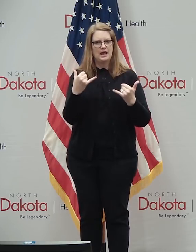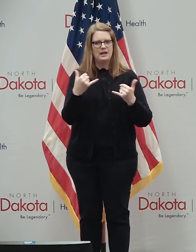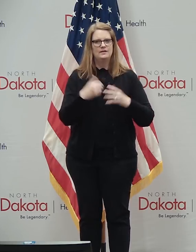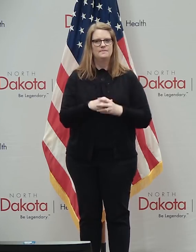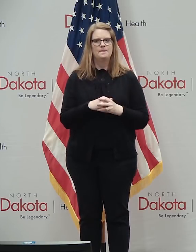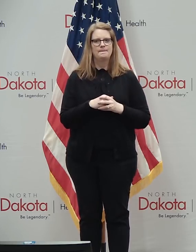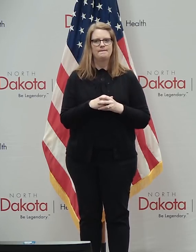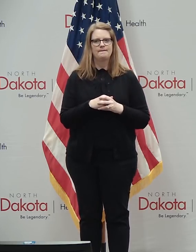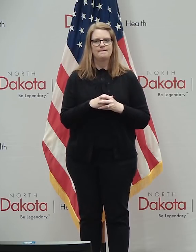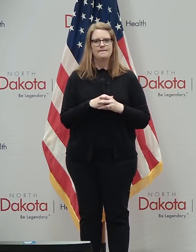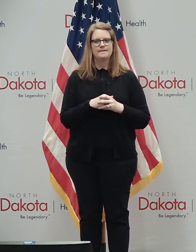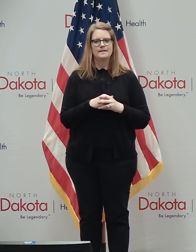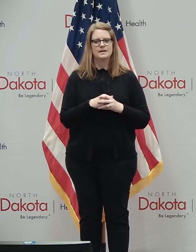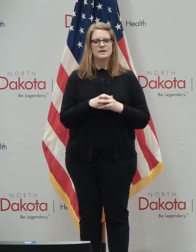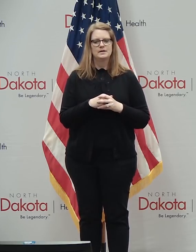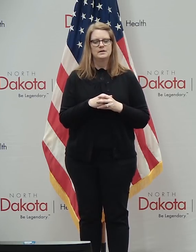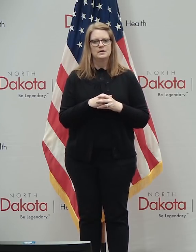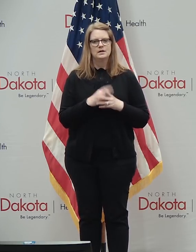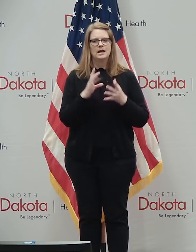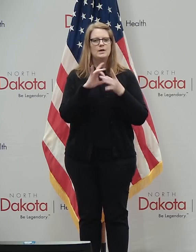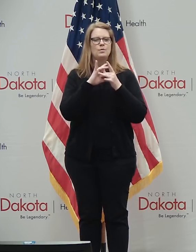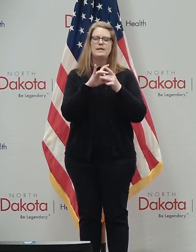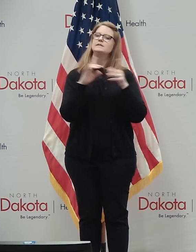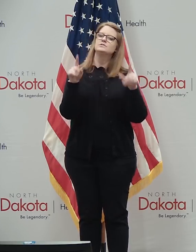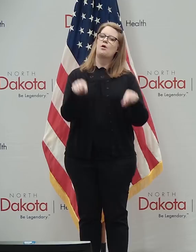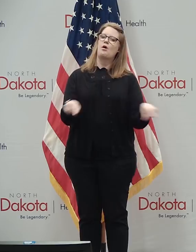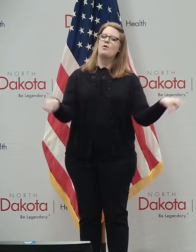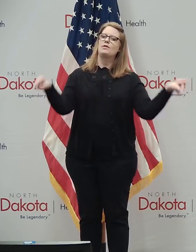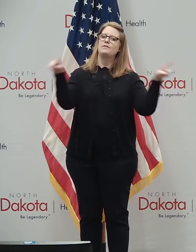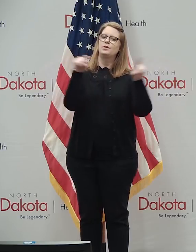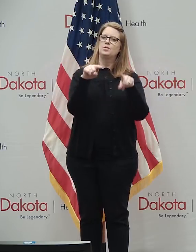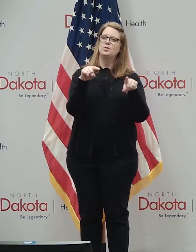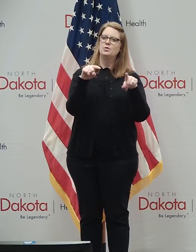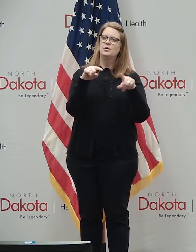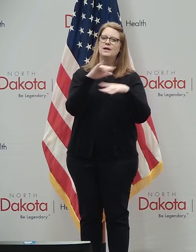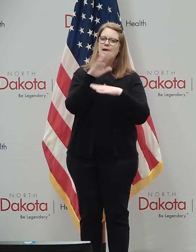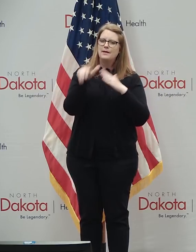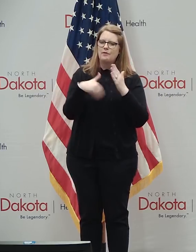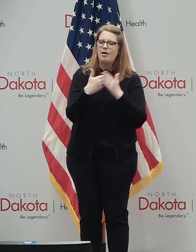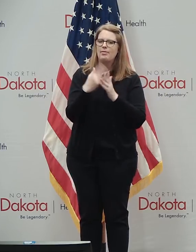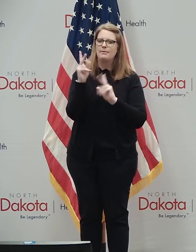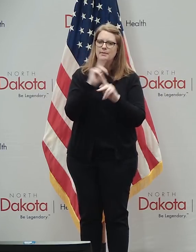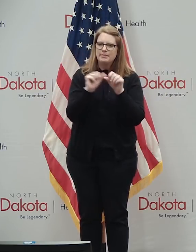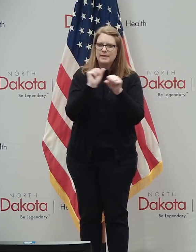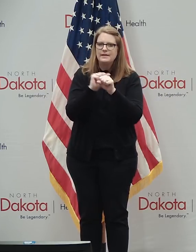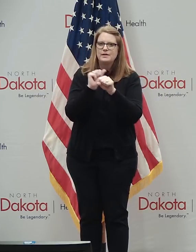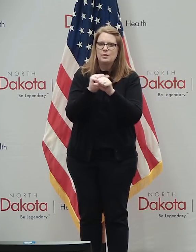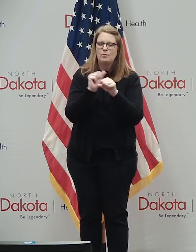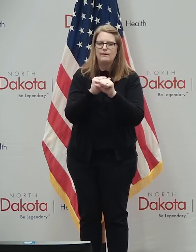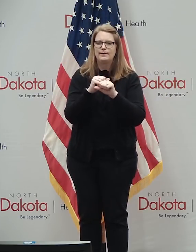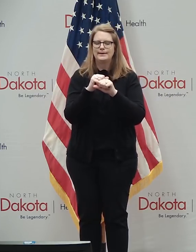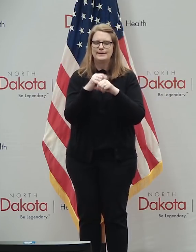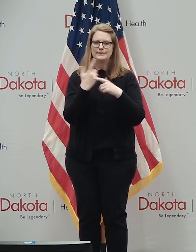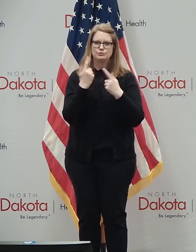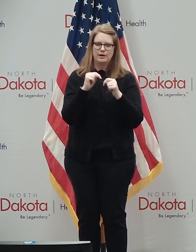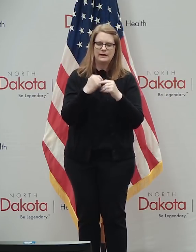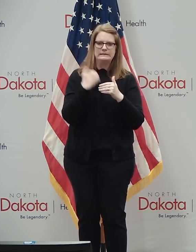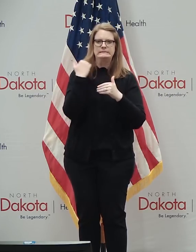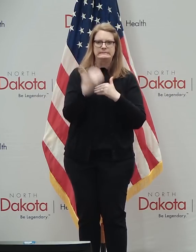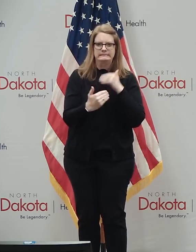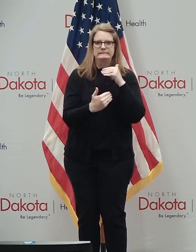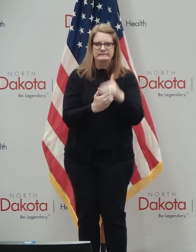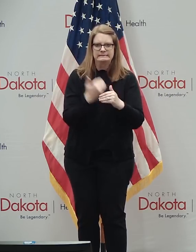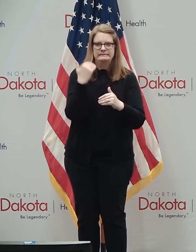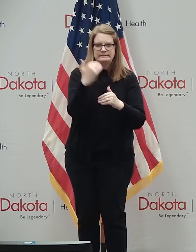relates to all of you and all the people that are working to navigate through these uncharted waters. It's been said